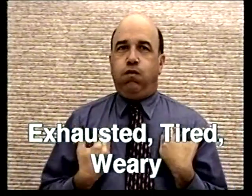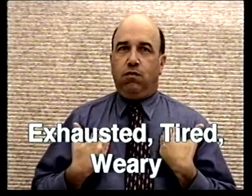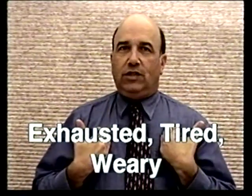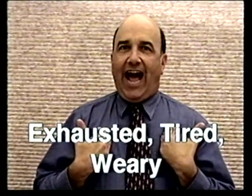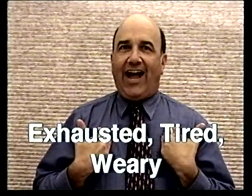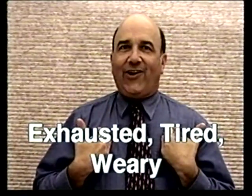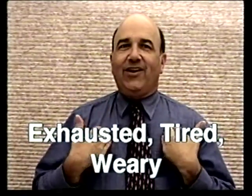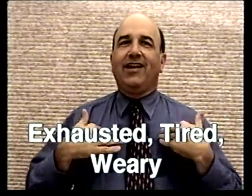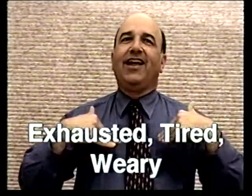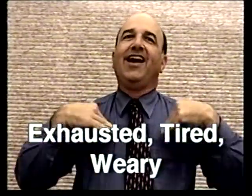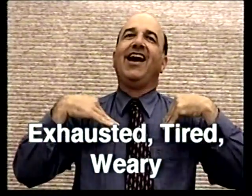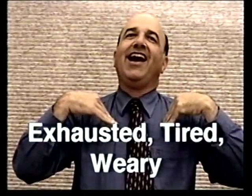Tired.